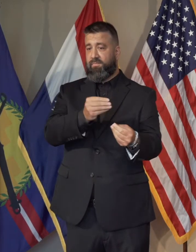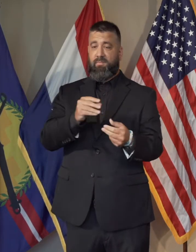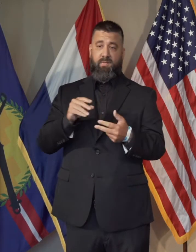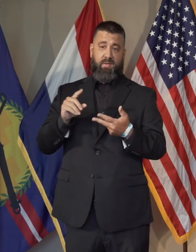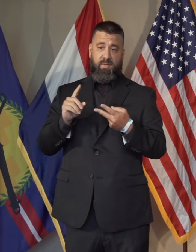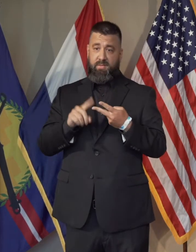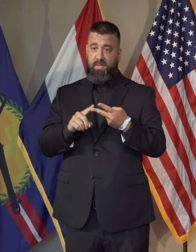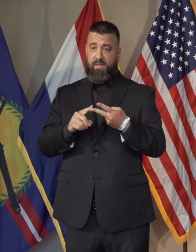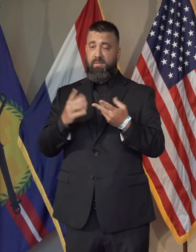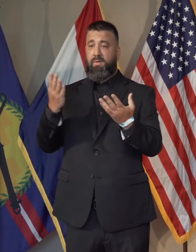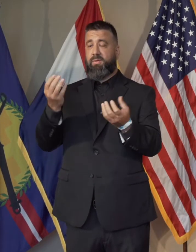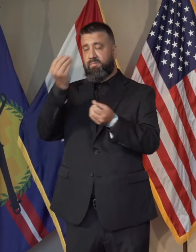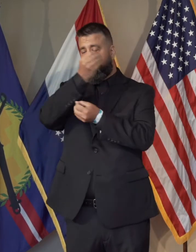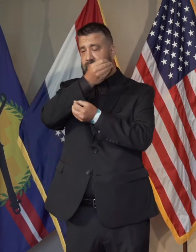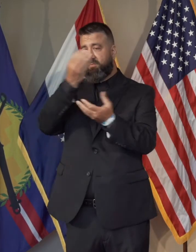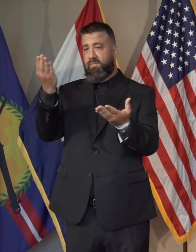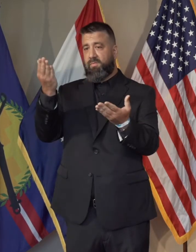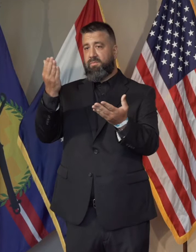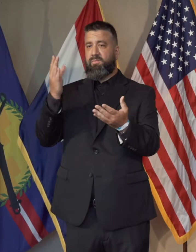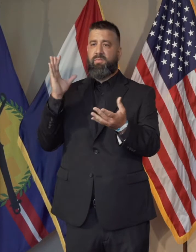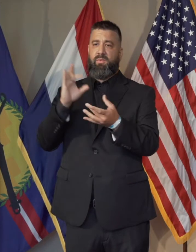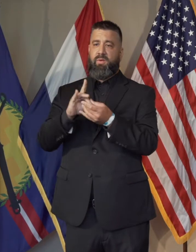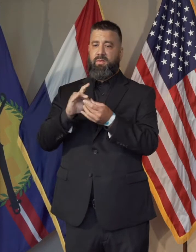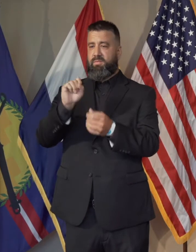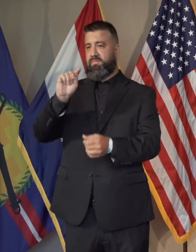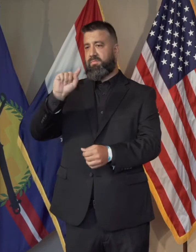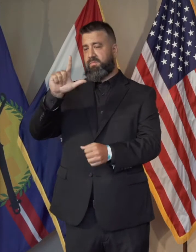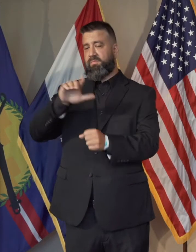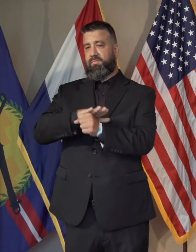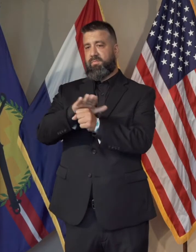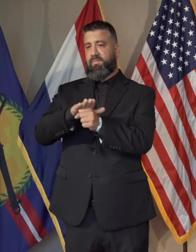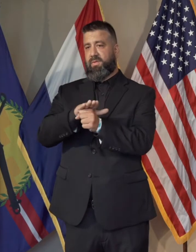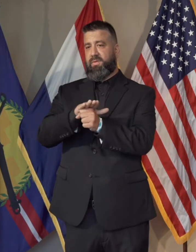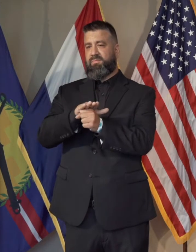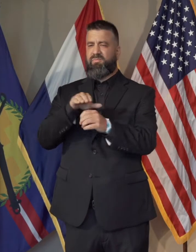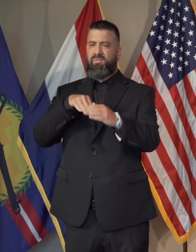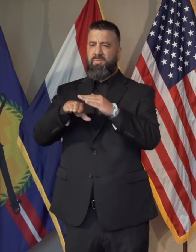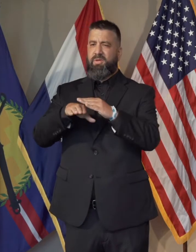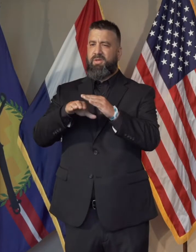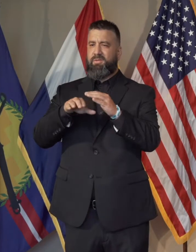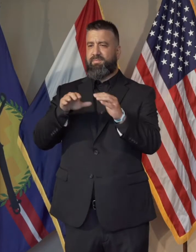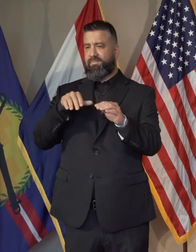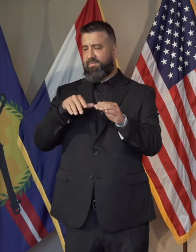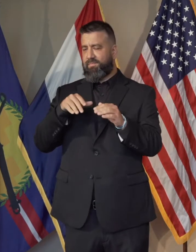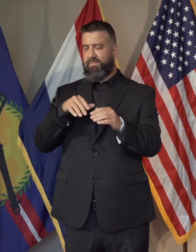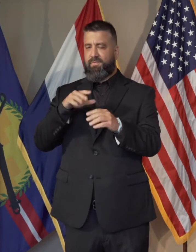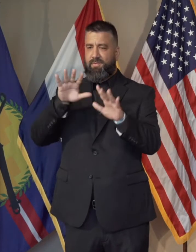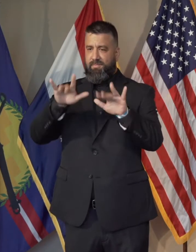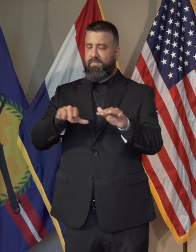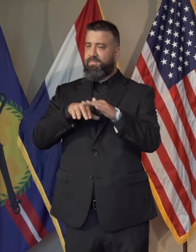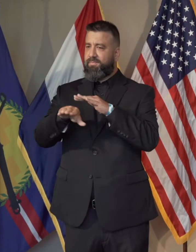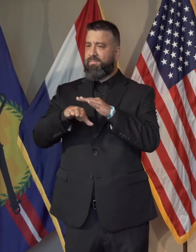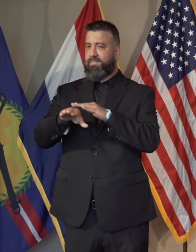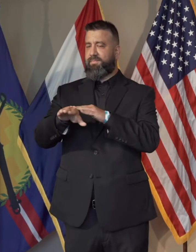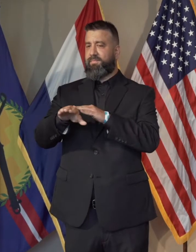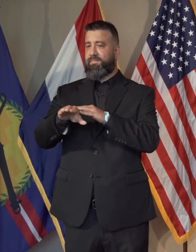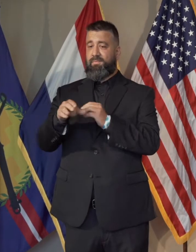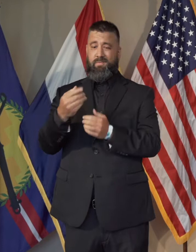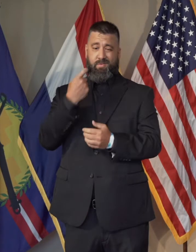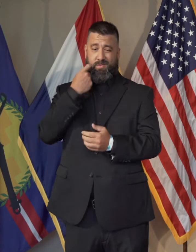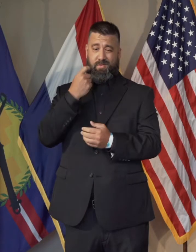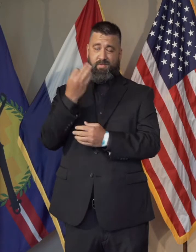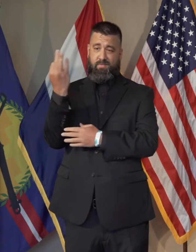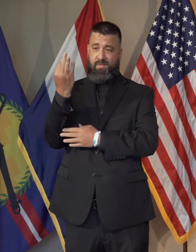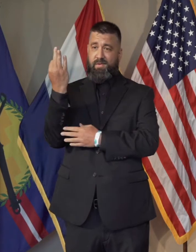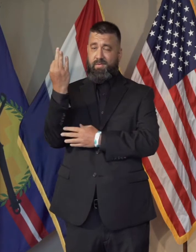an update on the county's efforts to address the digital divide through the county library's digital equity program. Last Friday, the